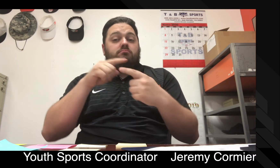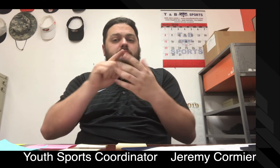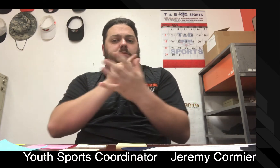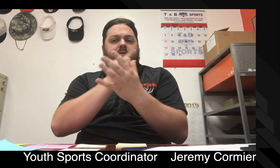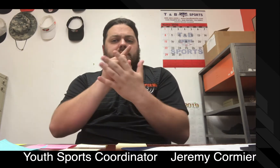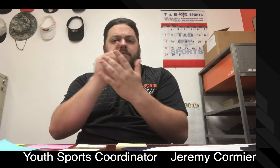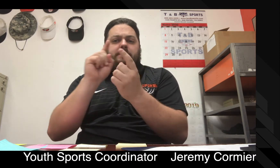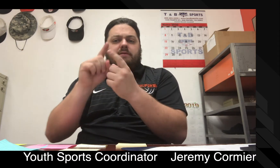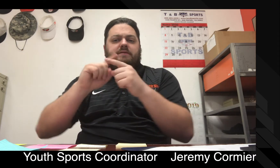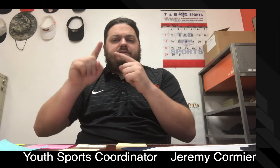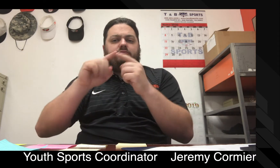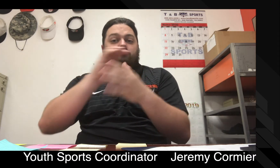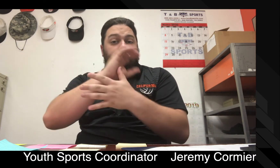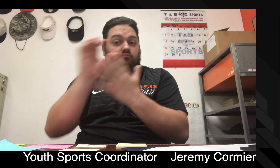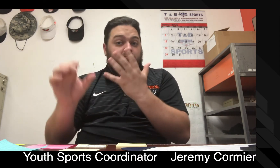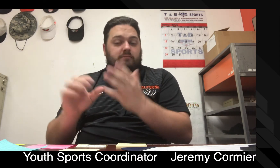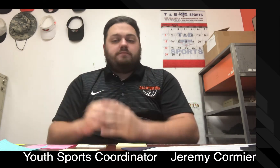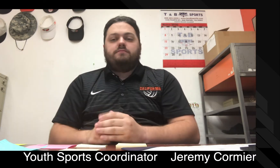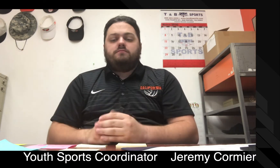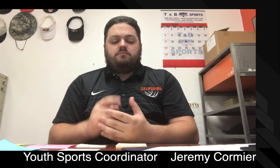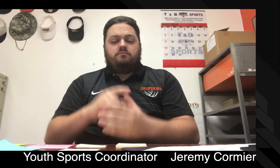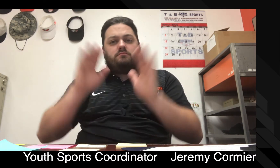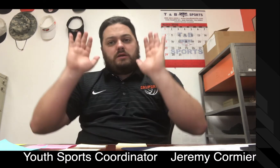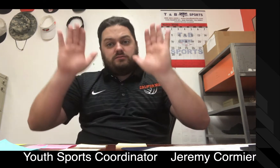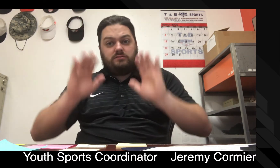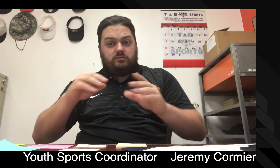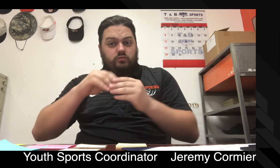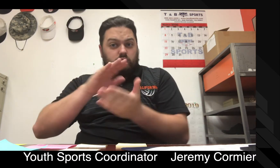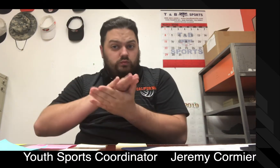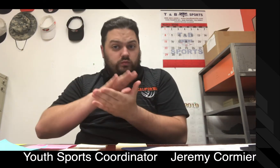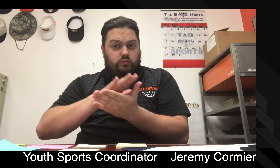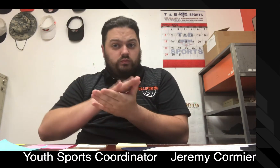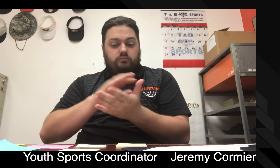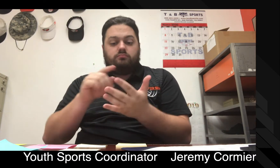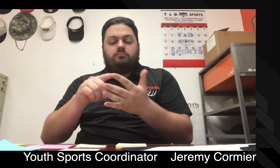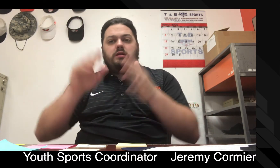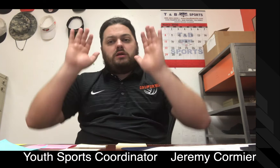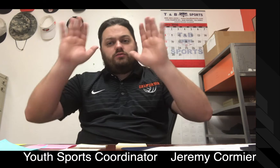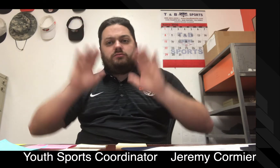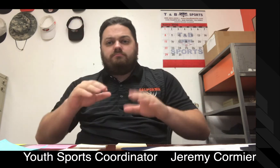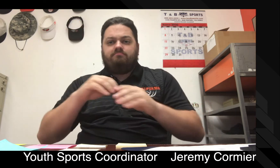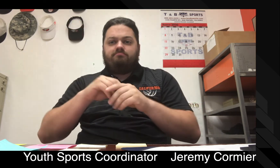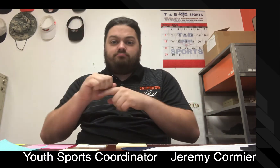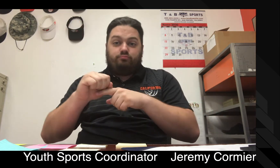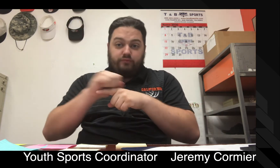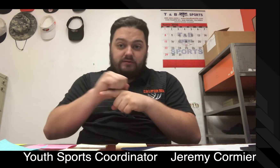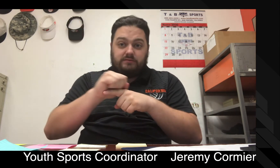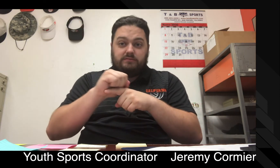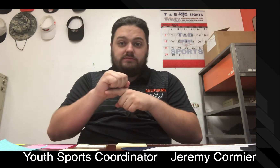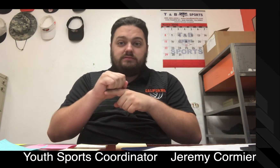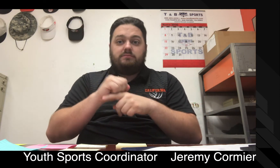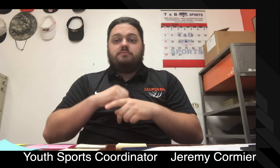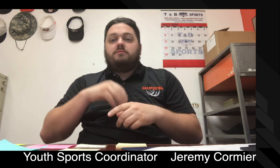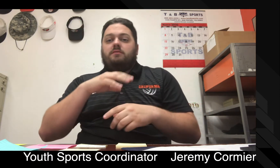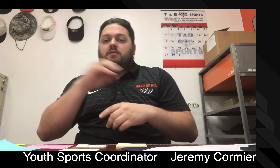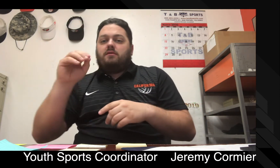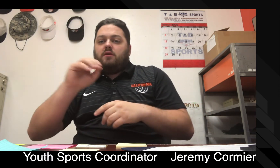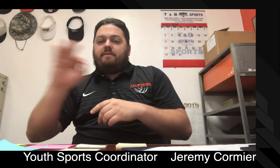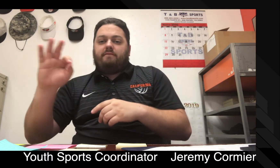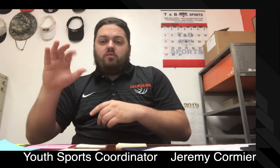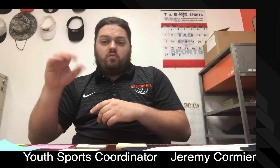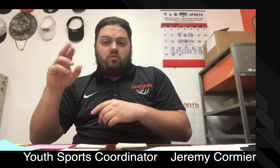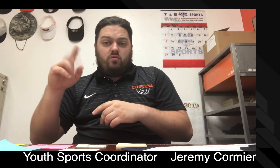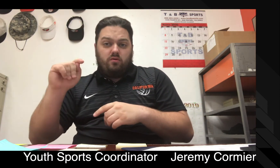Athlete of the Year award, you have to meet specific criteria: outstanding in school, outstanding in